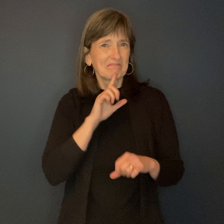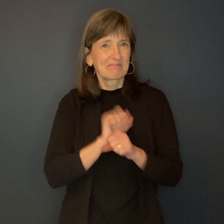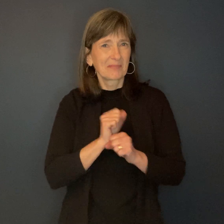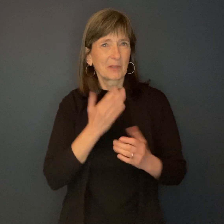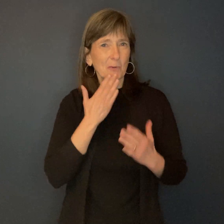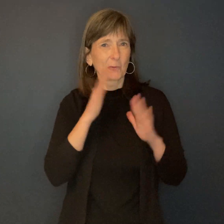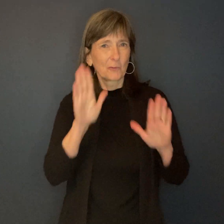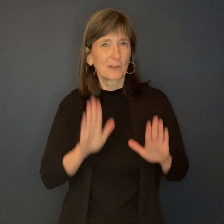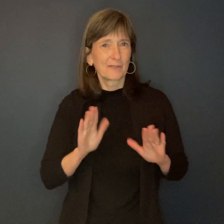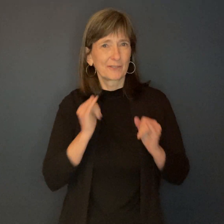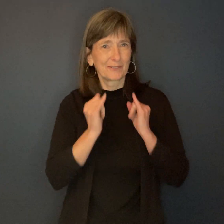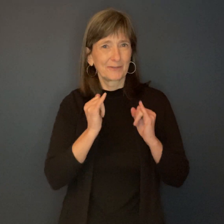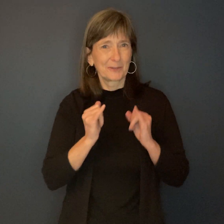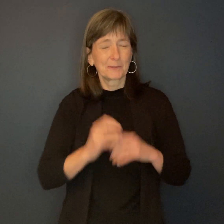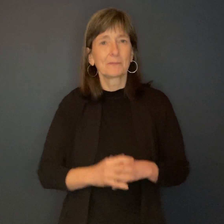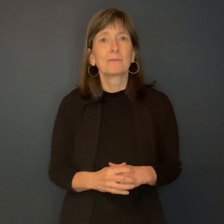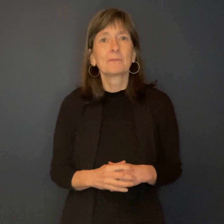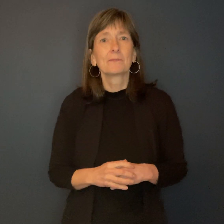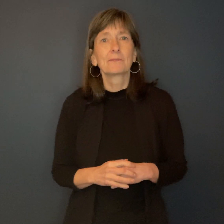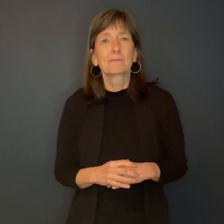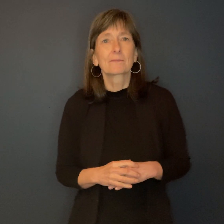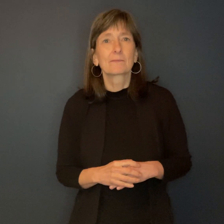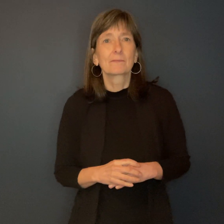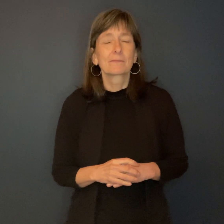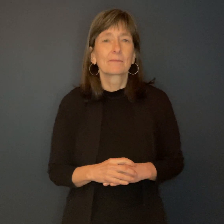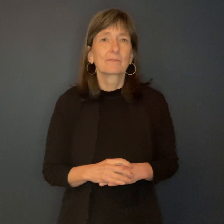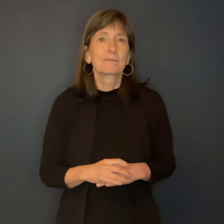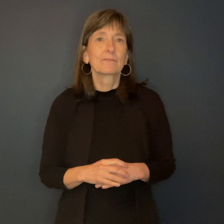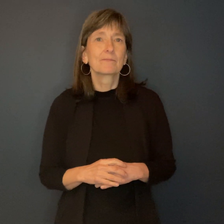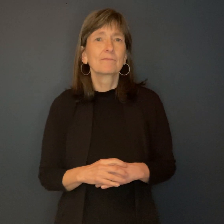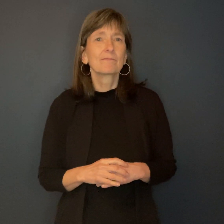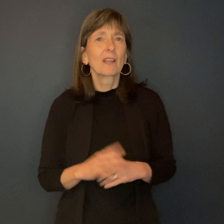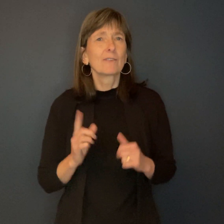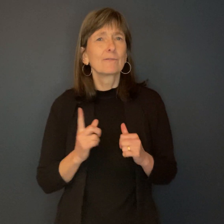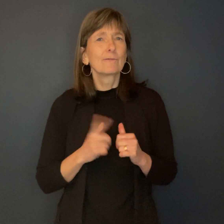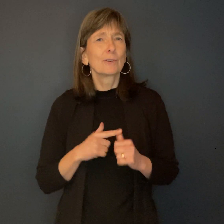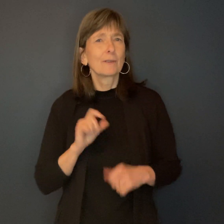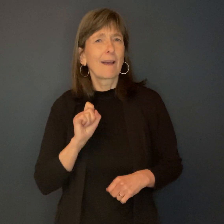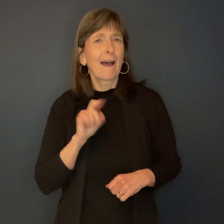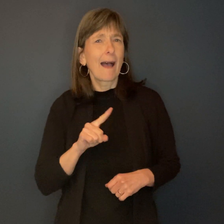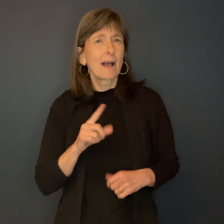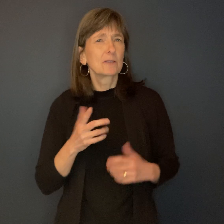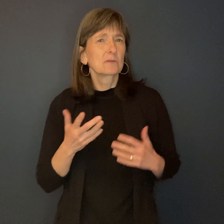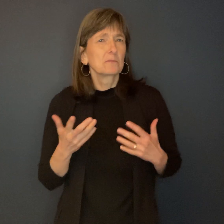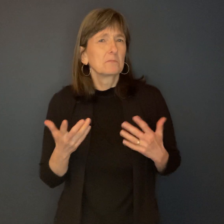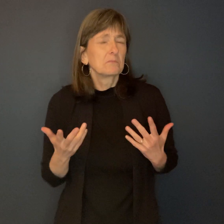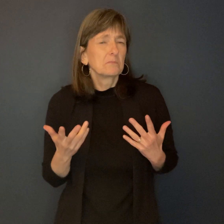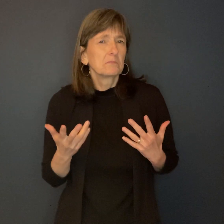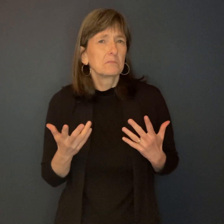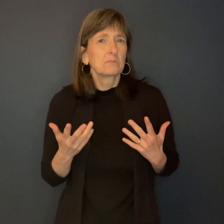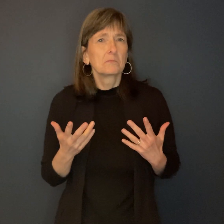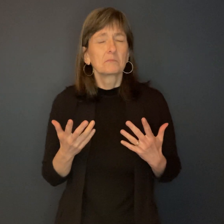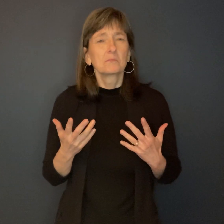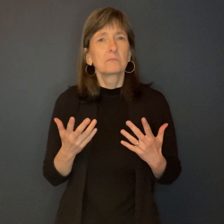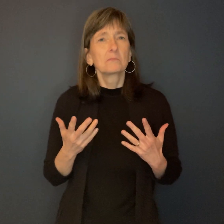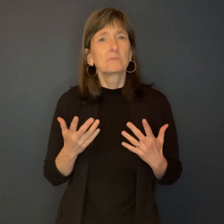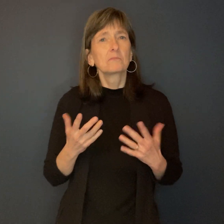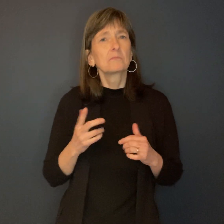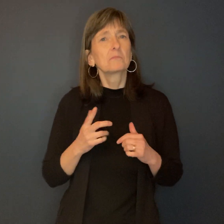Let's begin a little bit, or begin by situating you a little bit in time and space. So the first question for you is, when and how did you